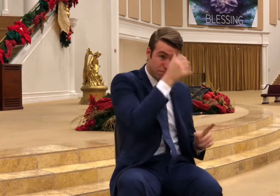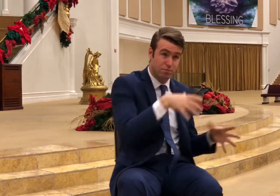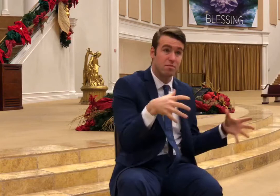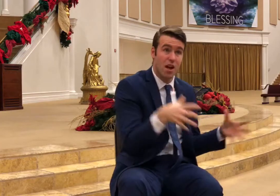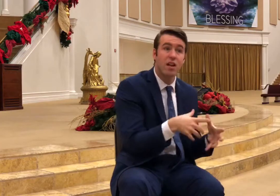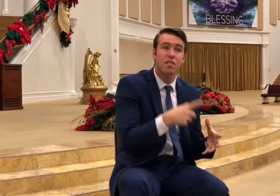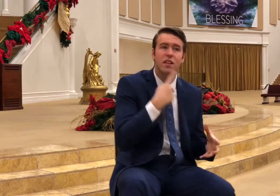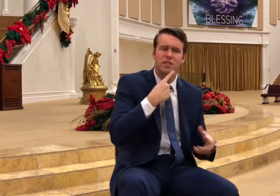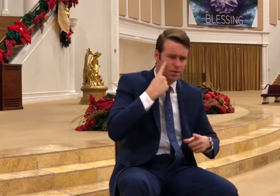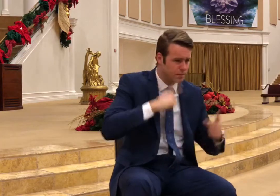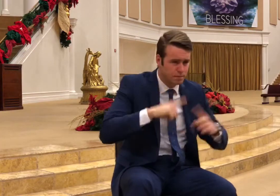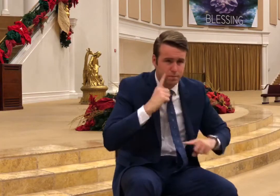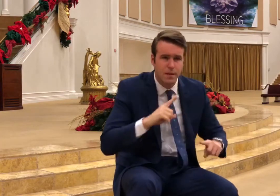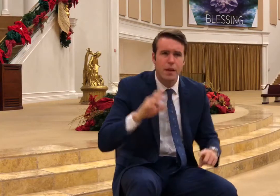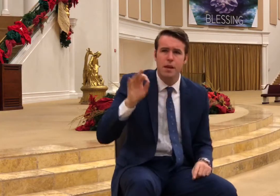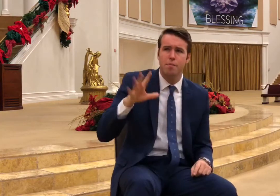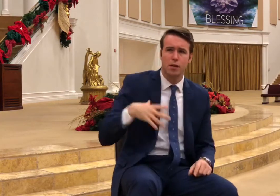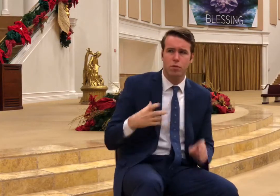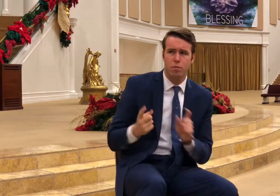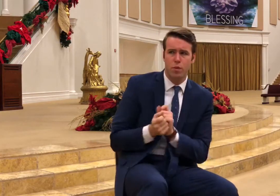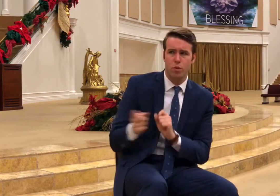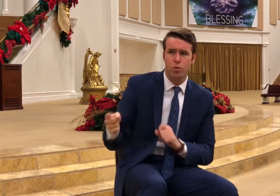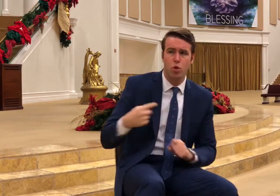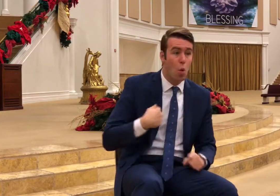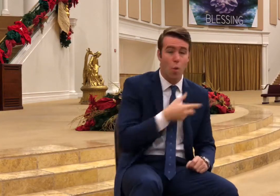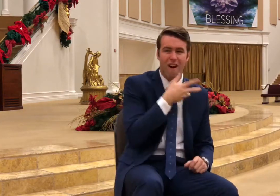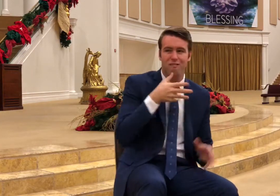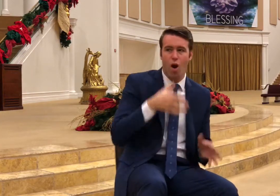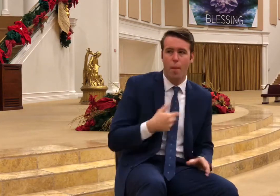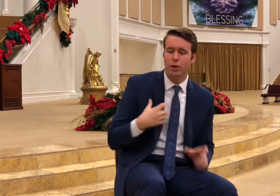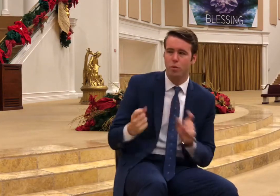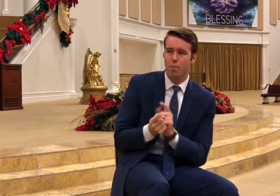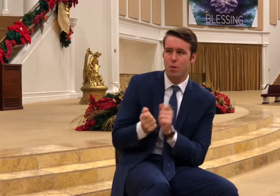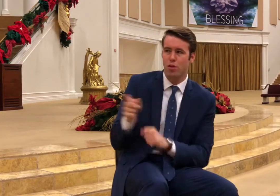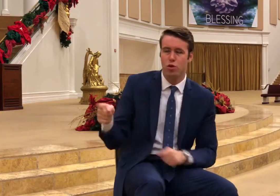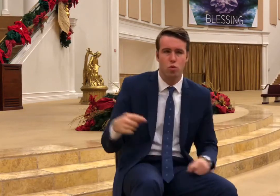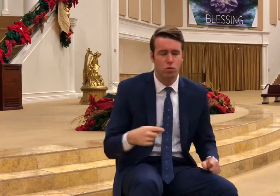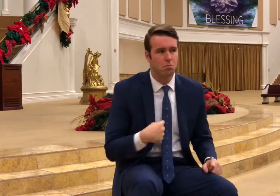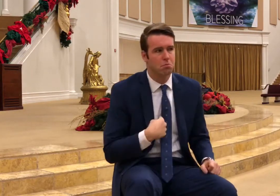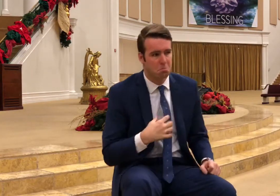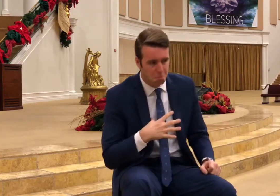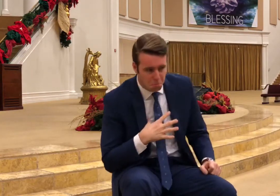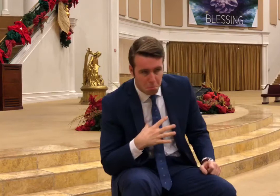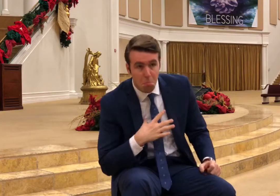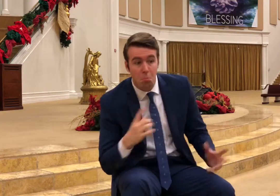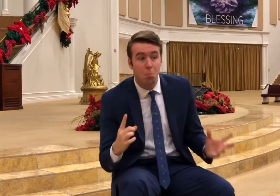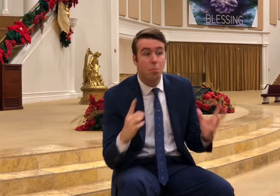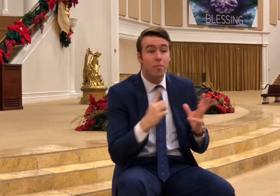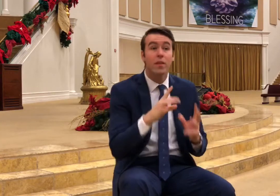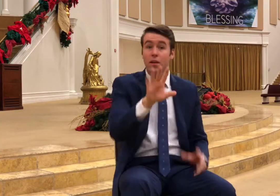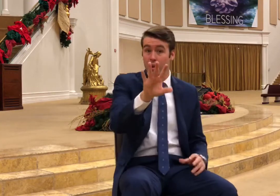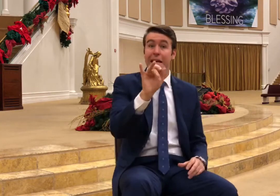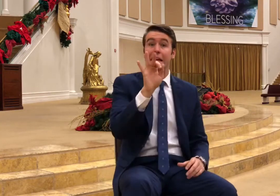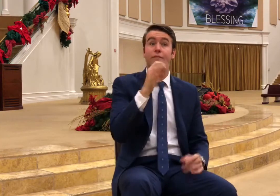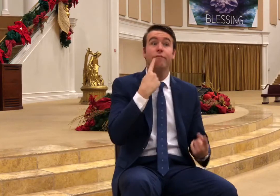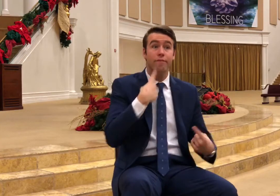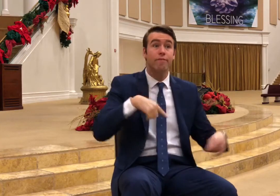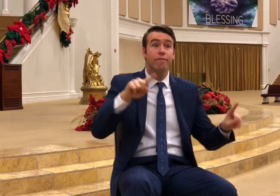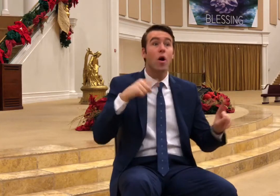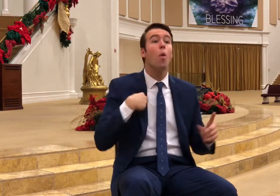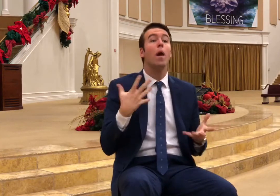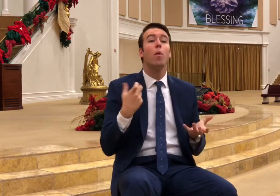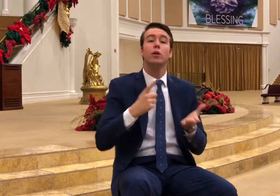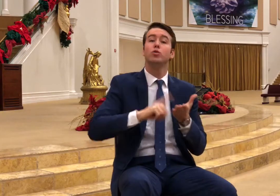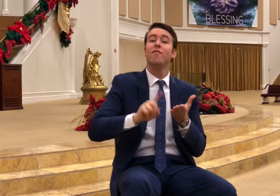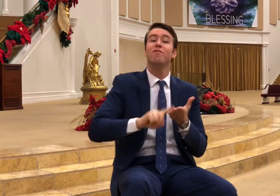all gathered and said, Pastor, we'd like to meet with you. We're all farmers. If it's doable, we would like to